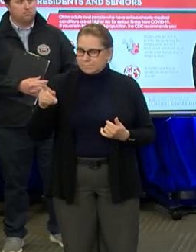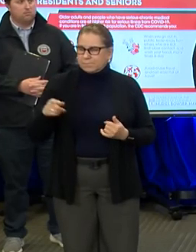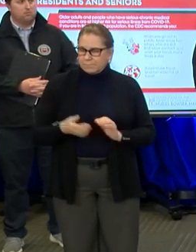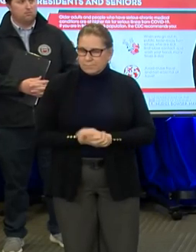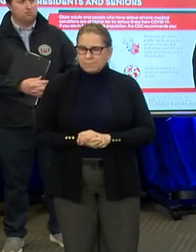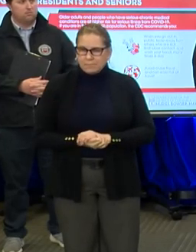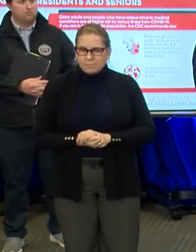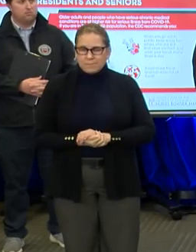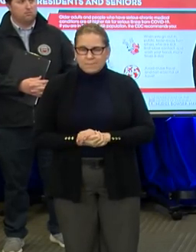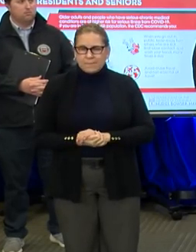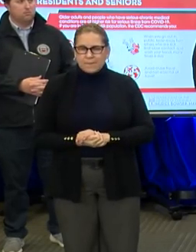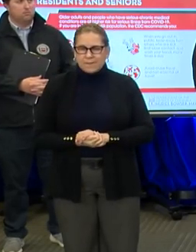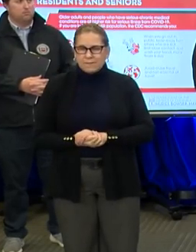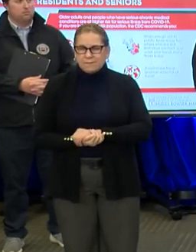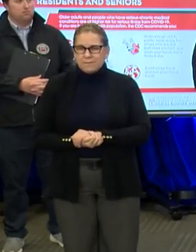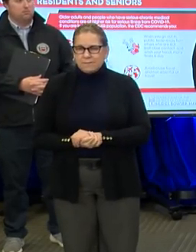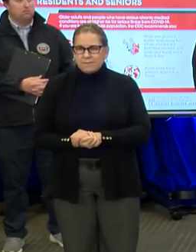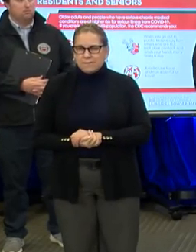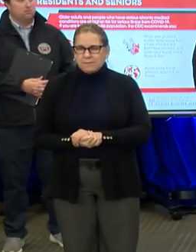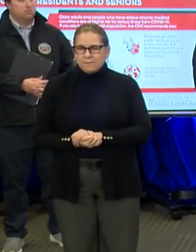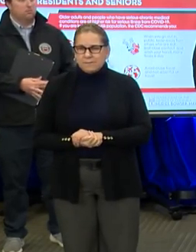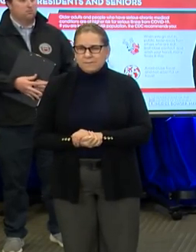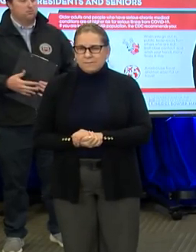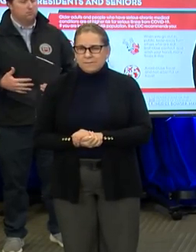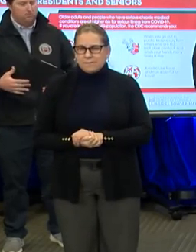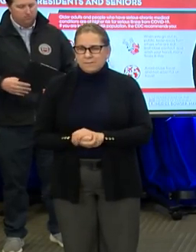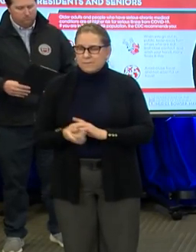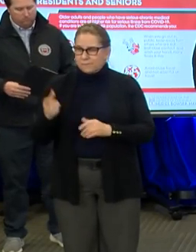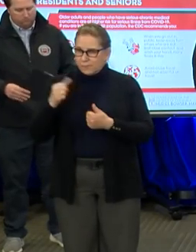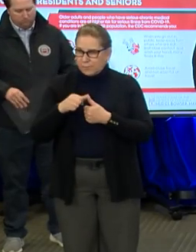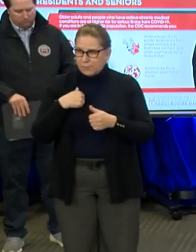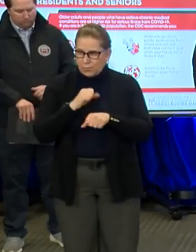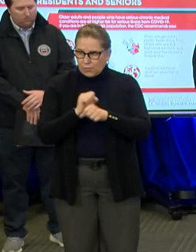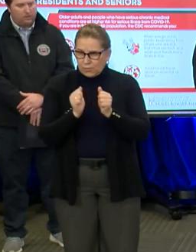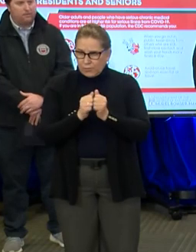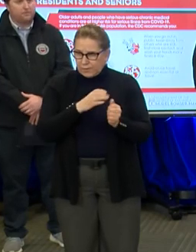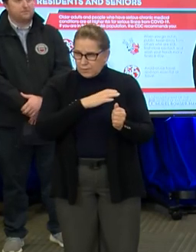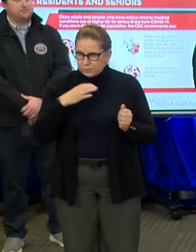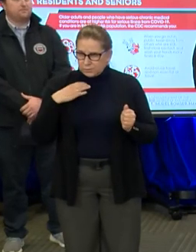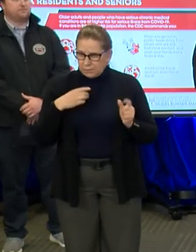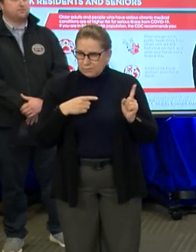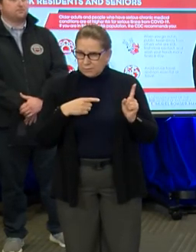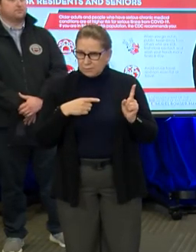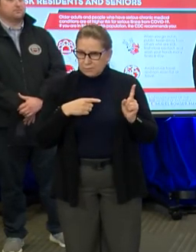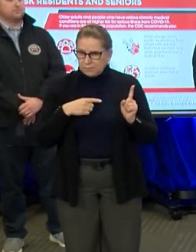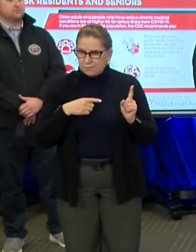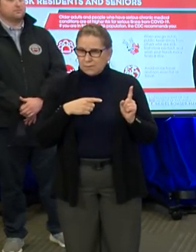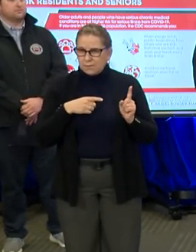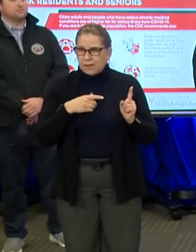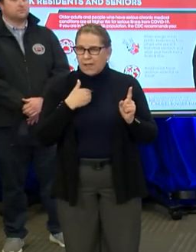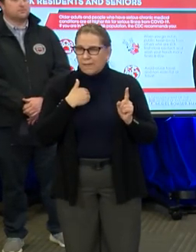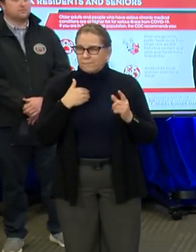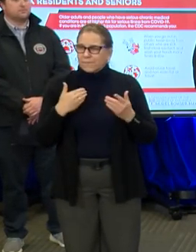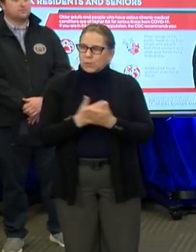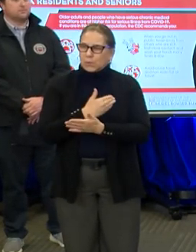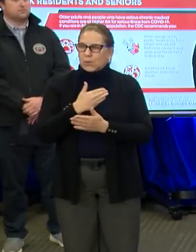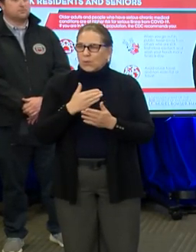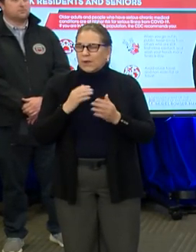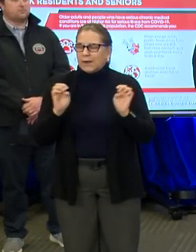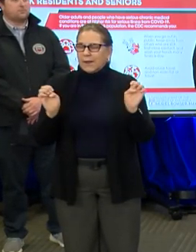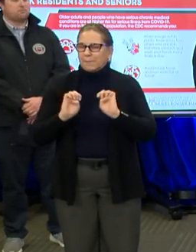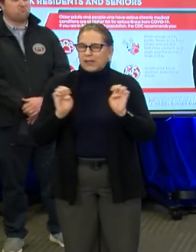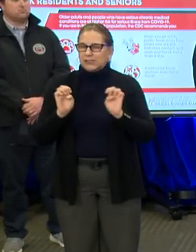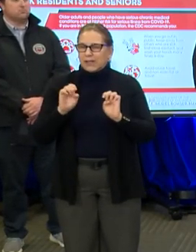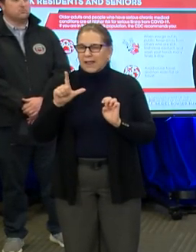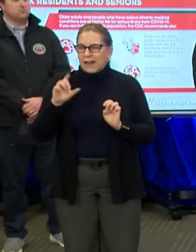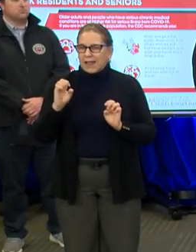that working with the council and an emergency piece of legislation which had many components, I think 26 in